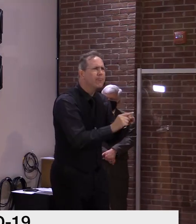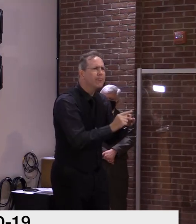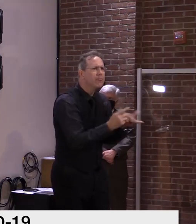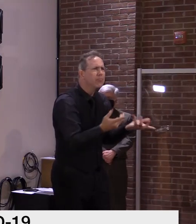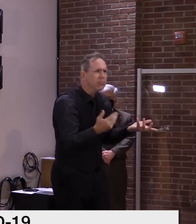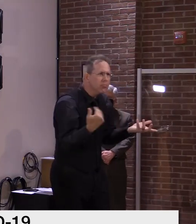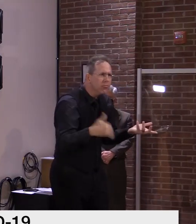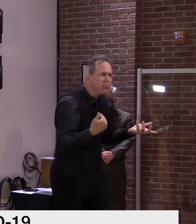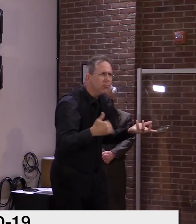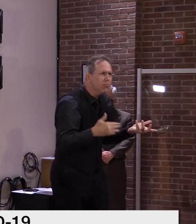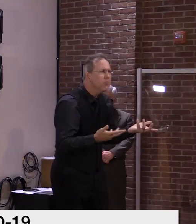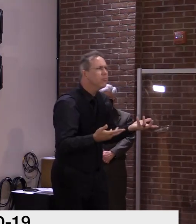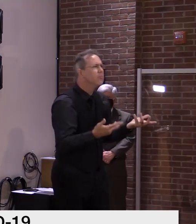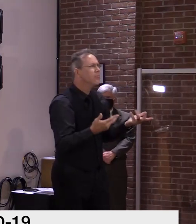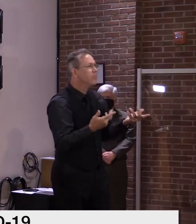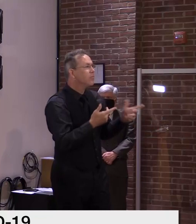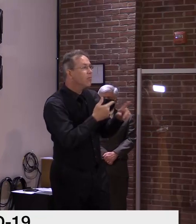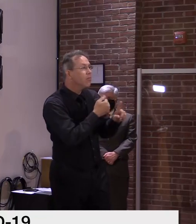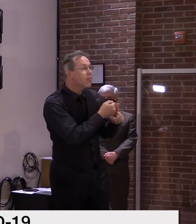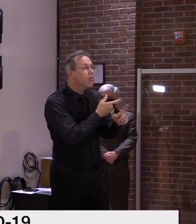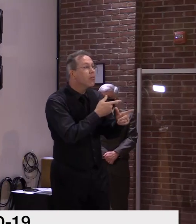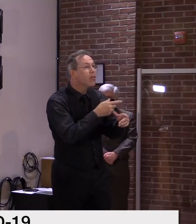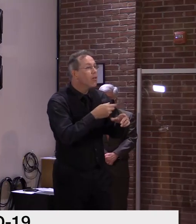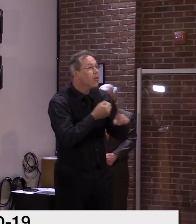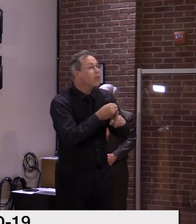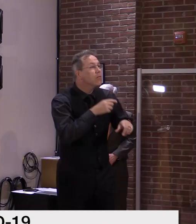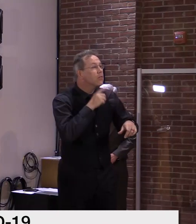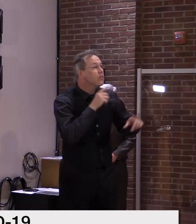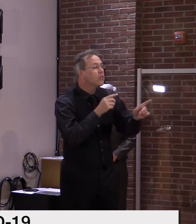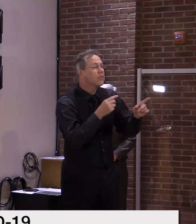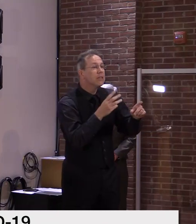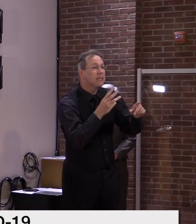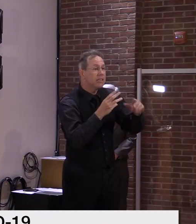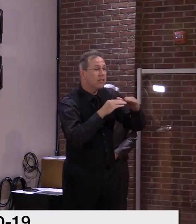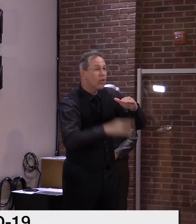anybody under age 16 in their country.